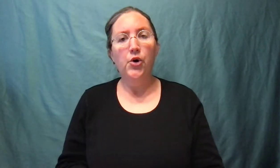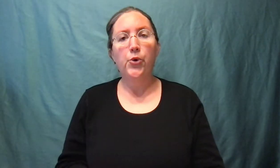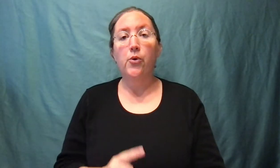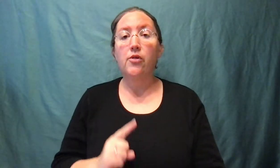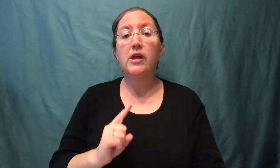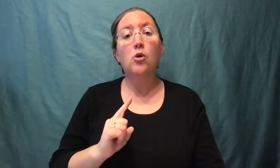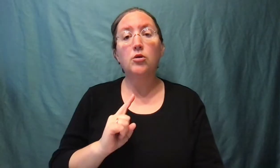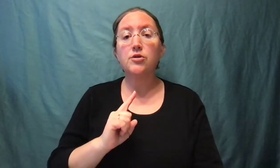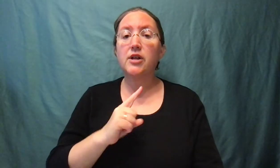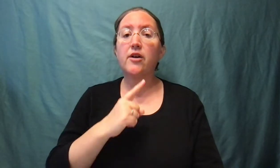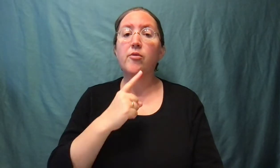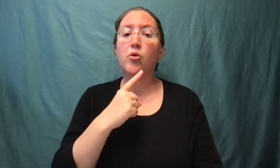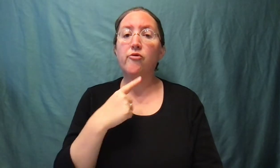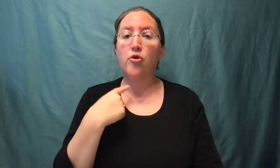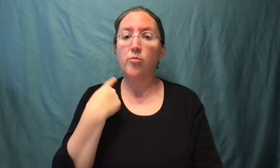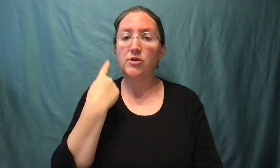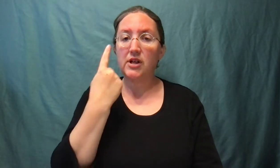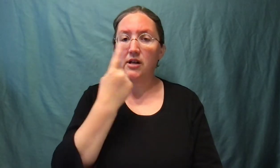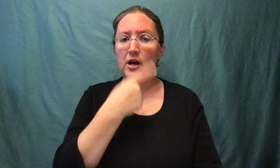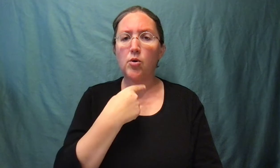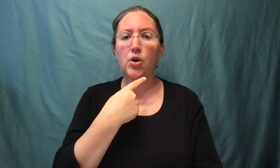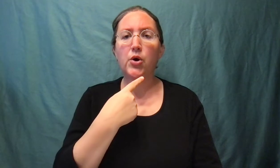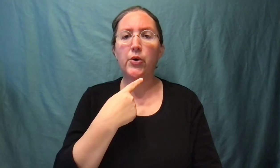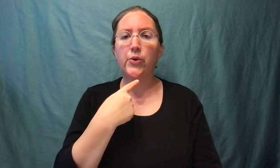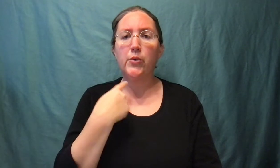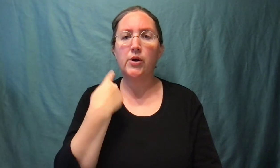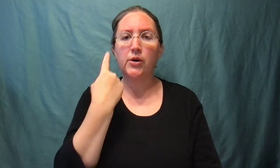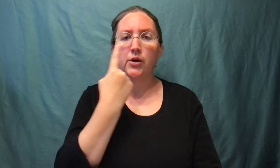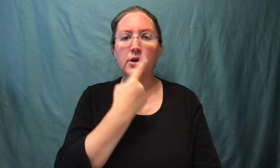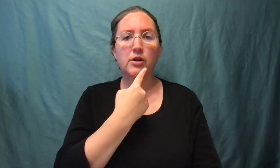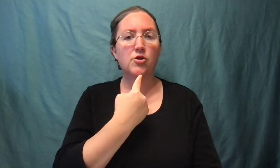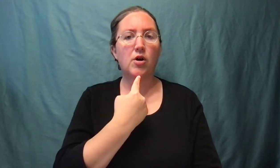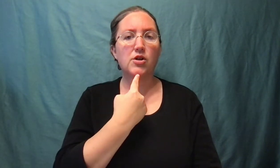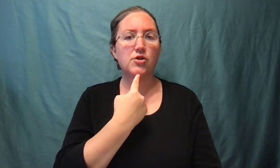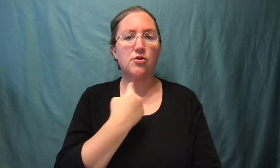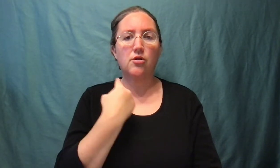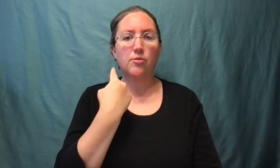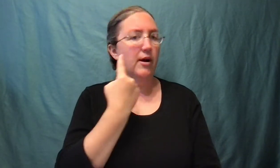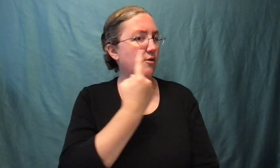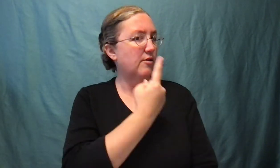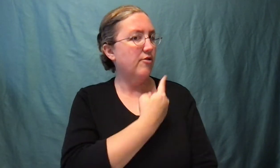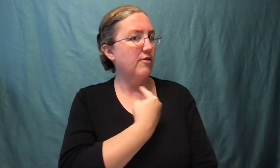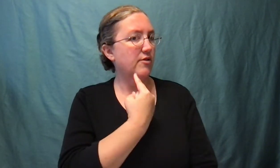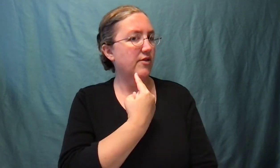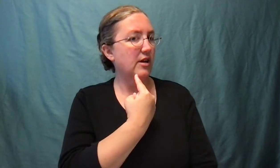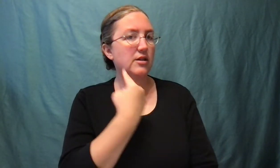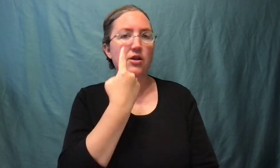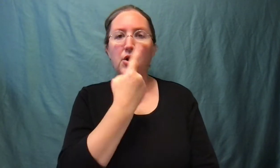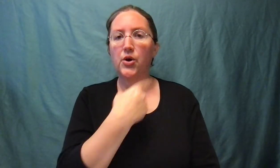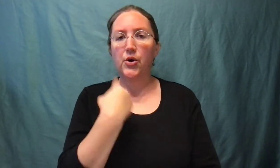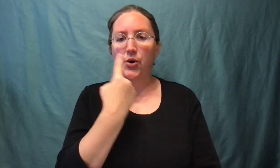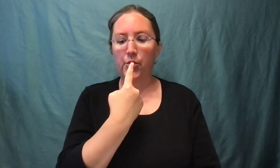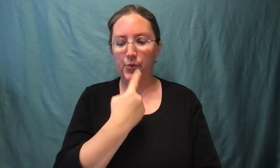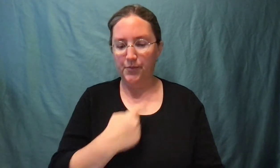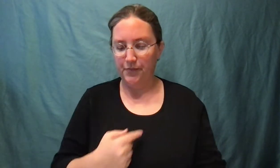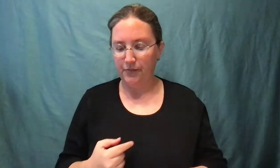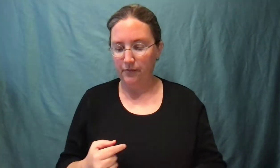Who? The older sign or the more formal sign now? Who? Draw a circle around in front of your face. Who?